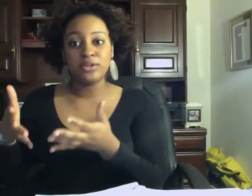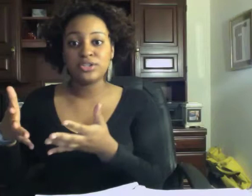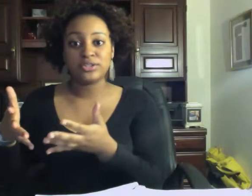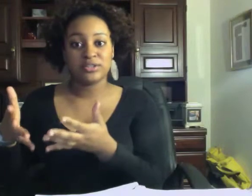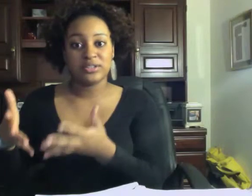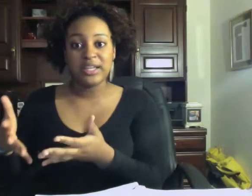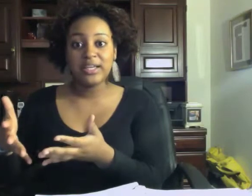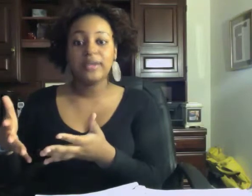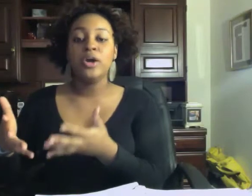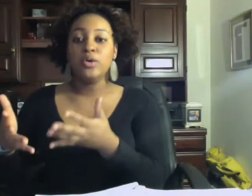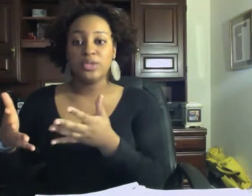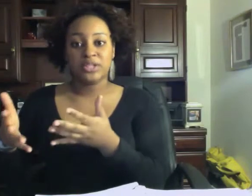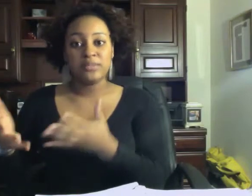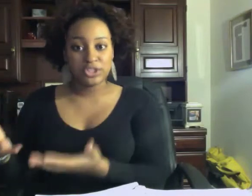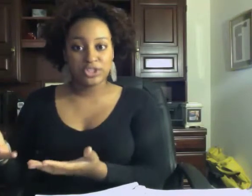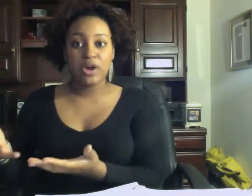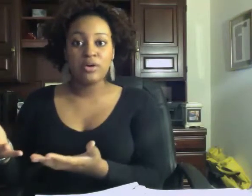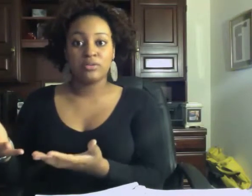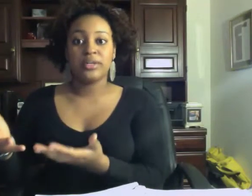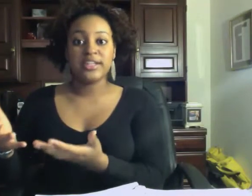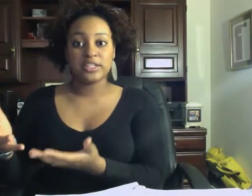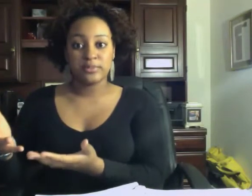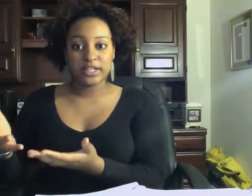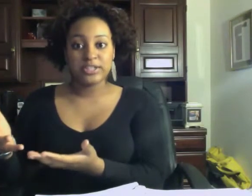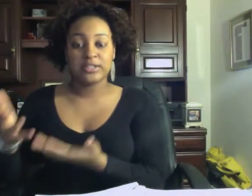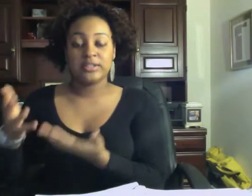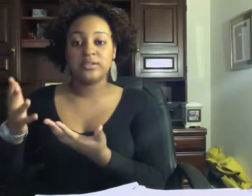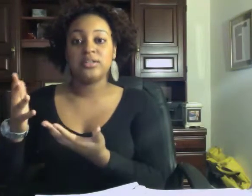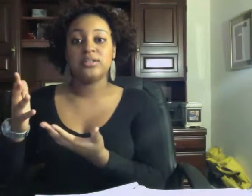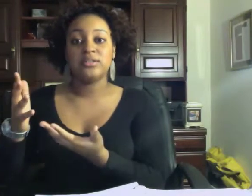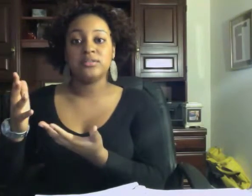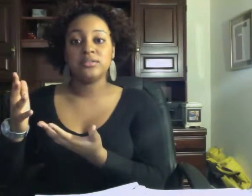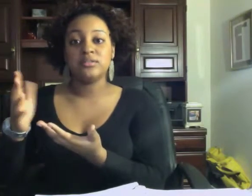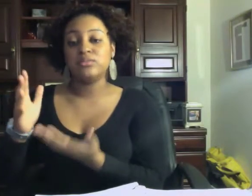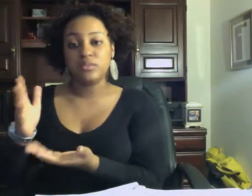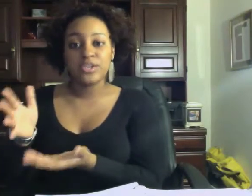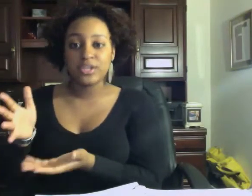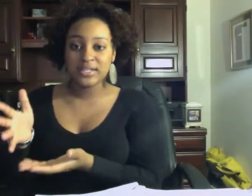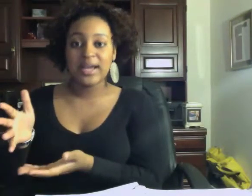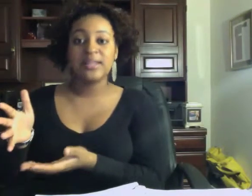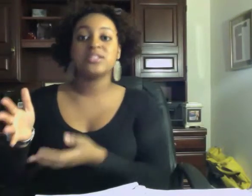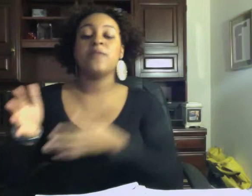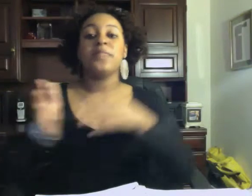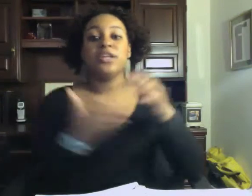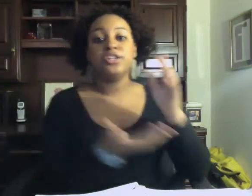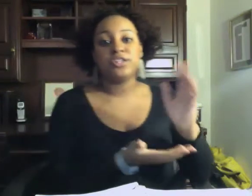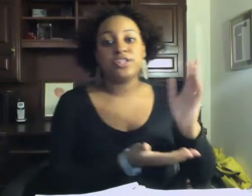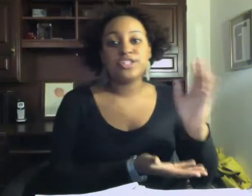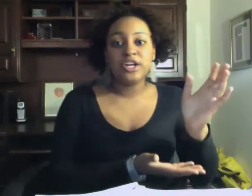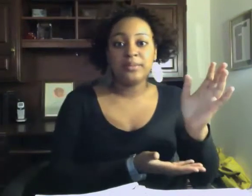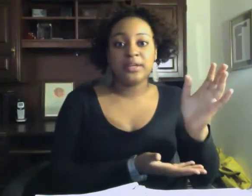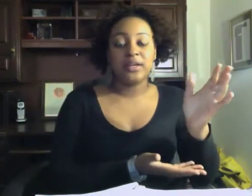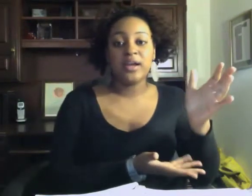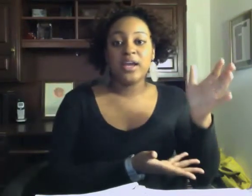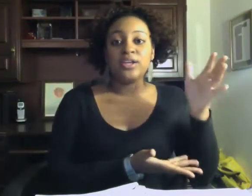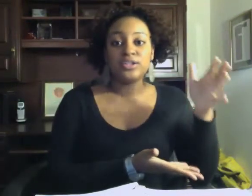emotional thing, which can be shown in expression with your signs. During the sermon,